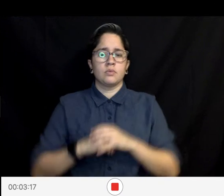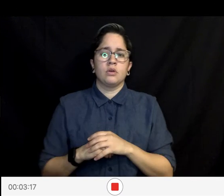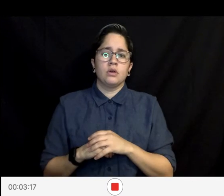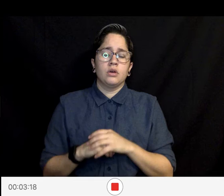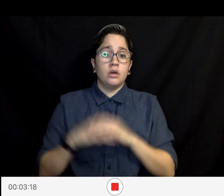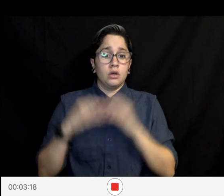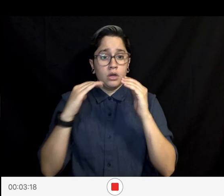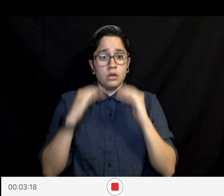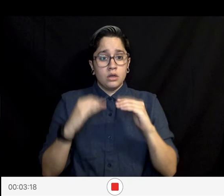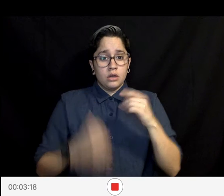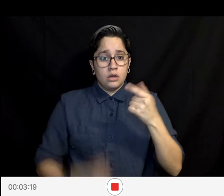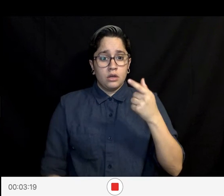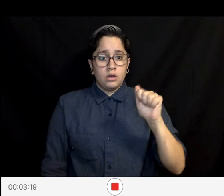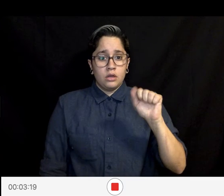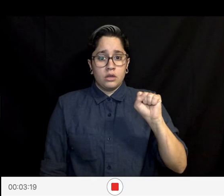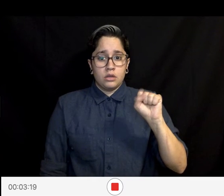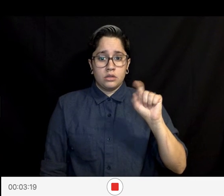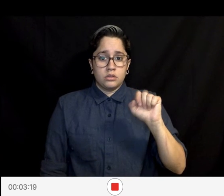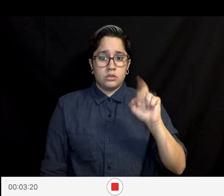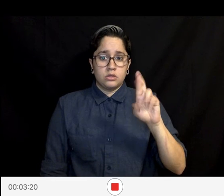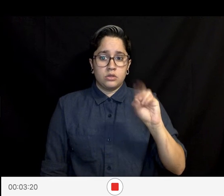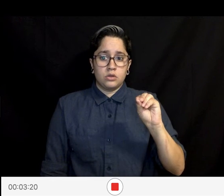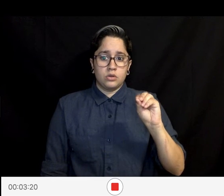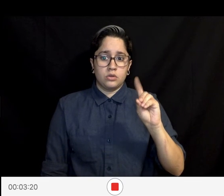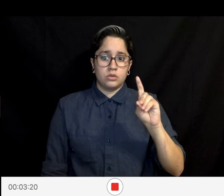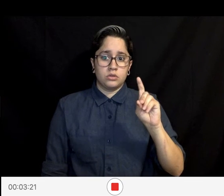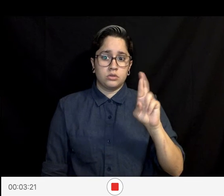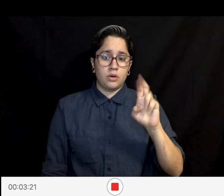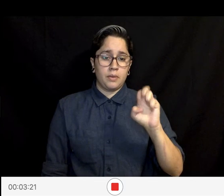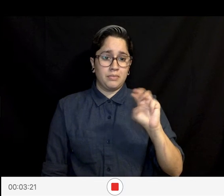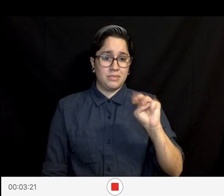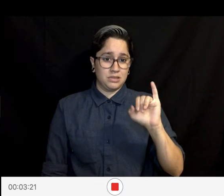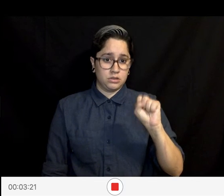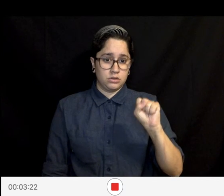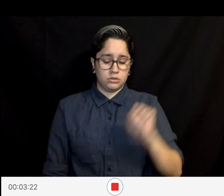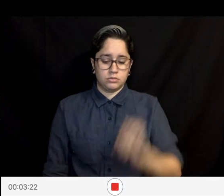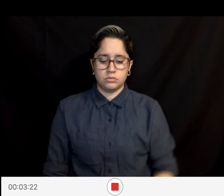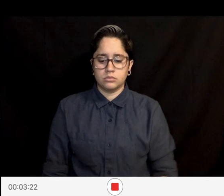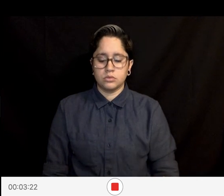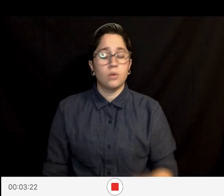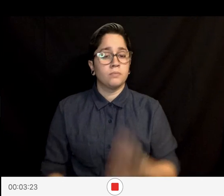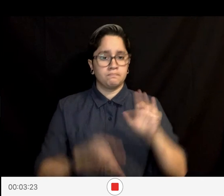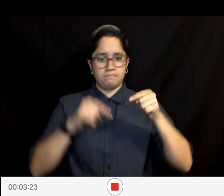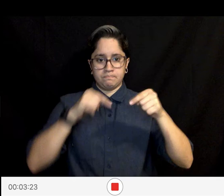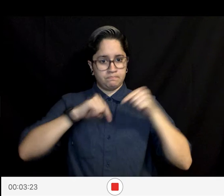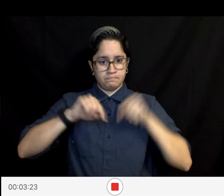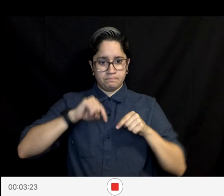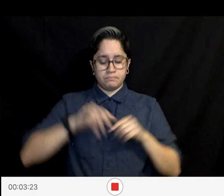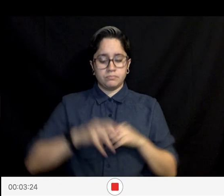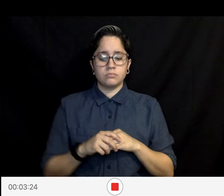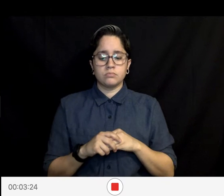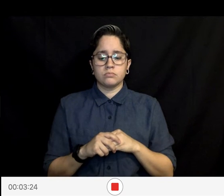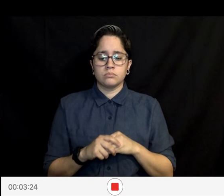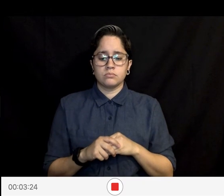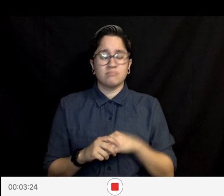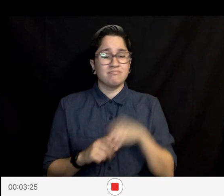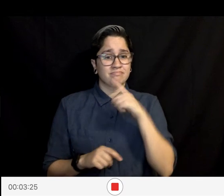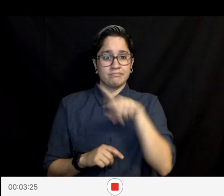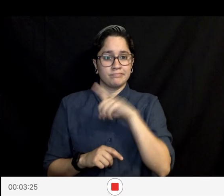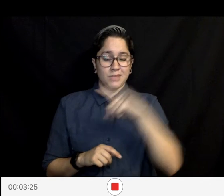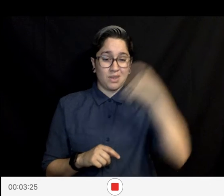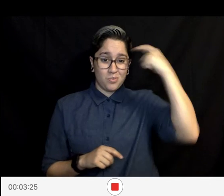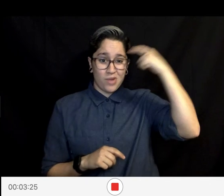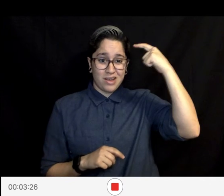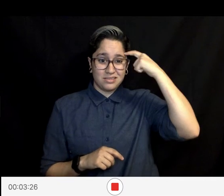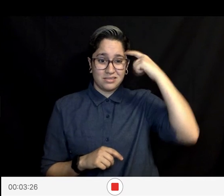bodies. Jellyfish also don't have lungs. Their skin is extremely thin and translucent, which